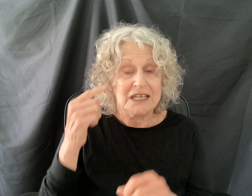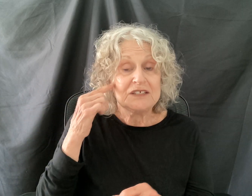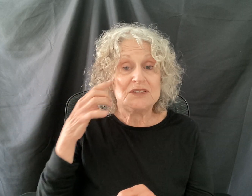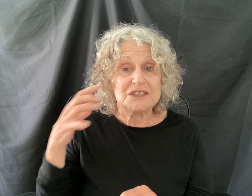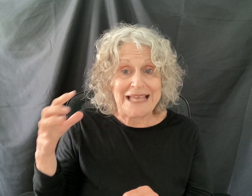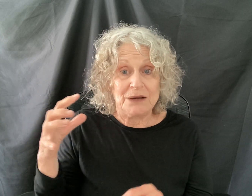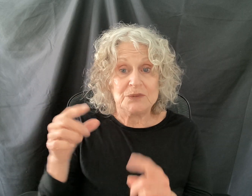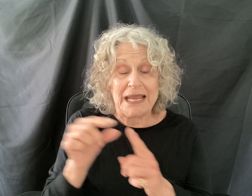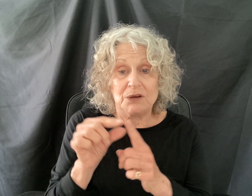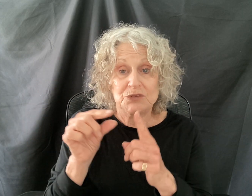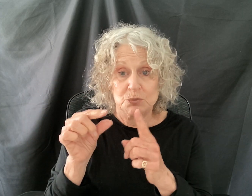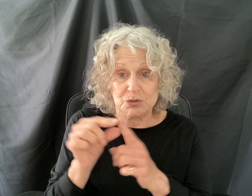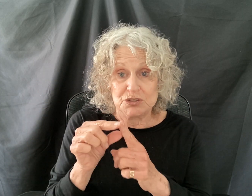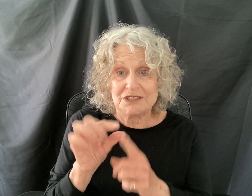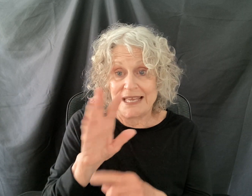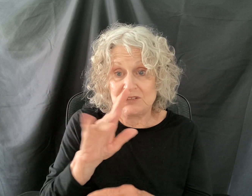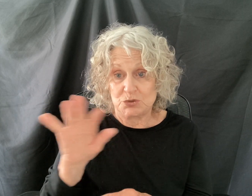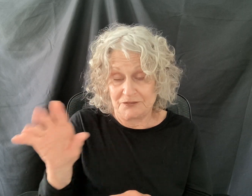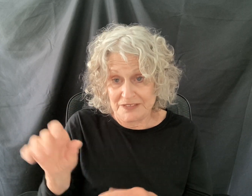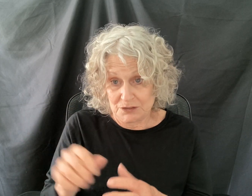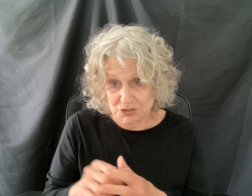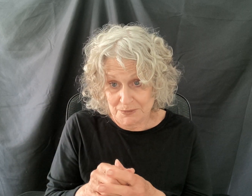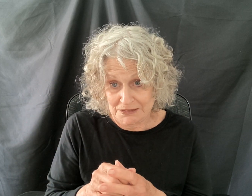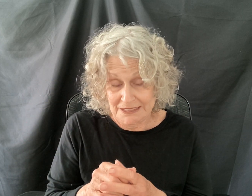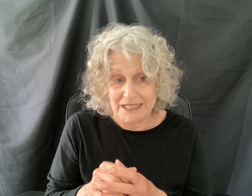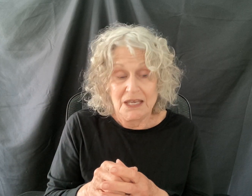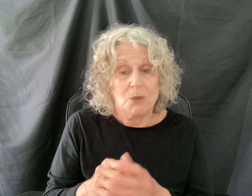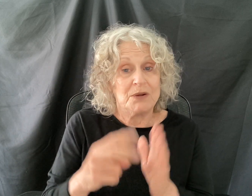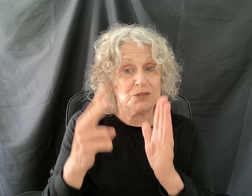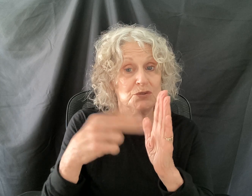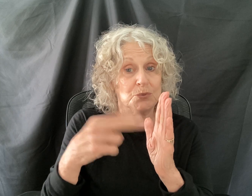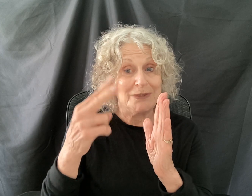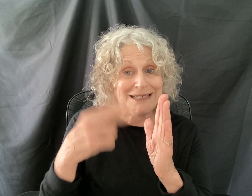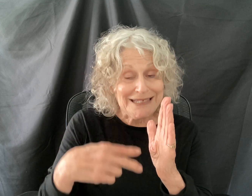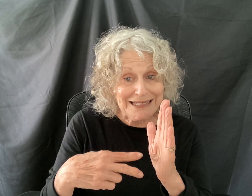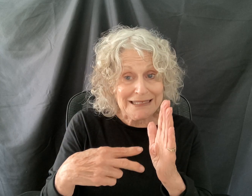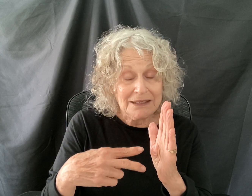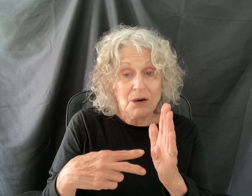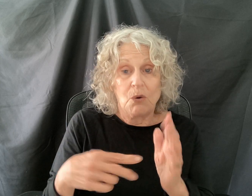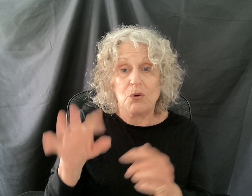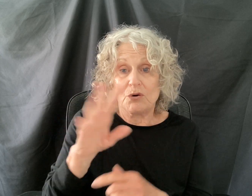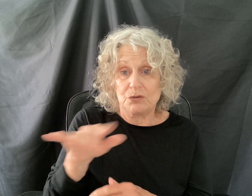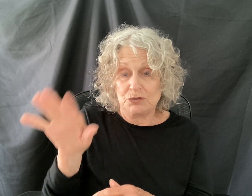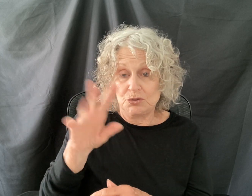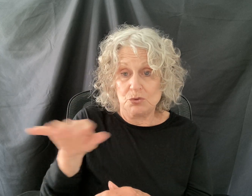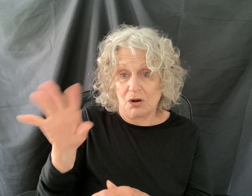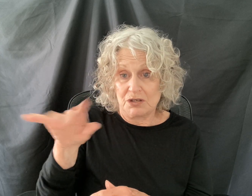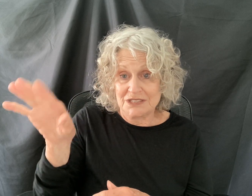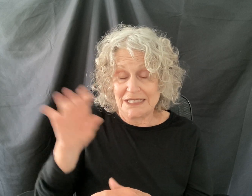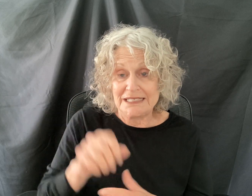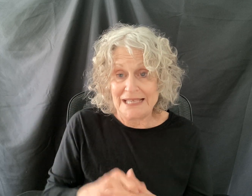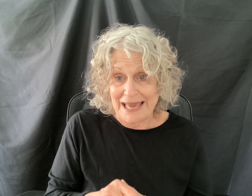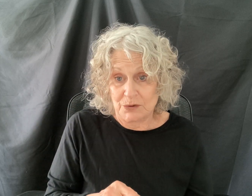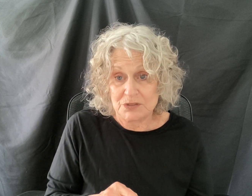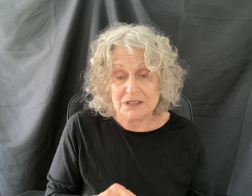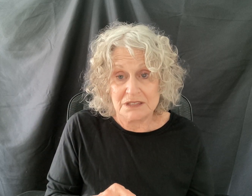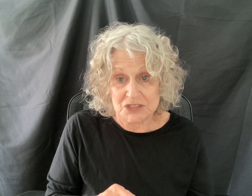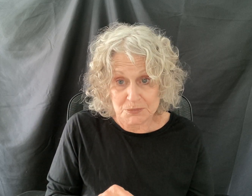to sound out the words as you're fingerspelling, whether you're reading or you are sending out the